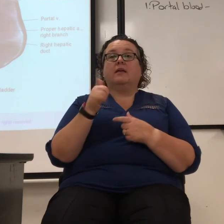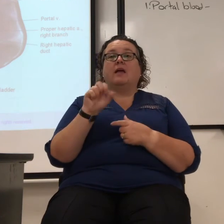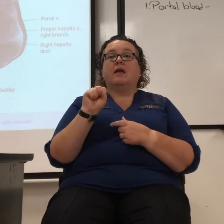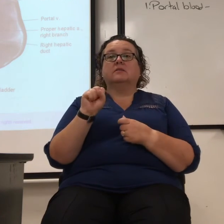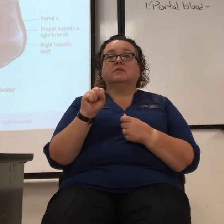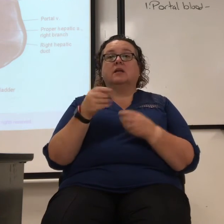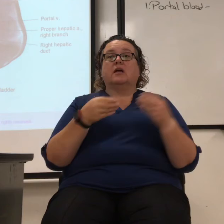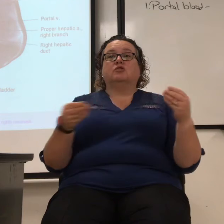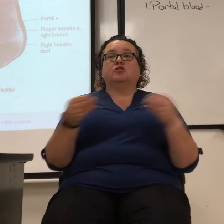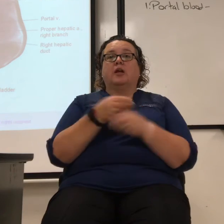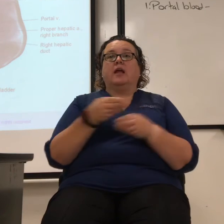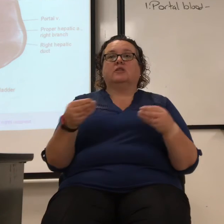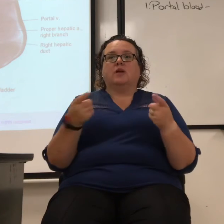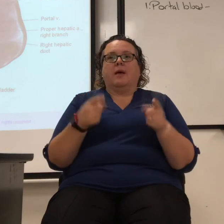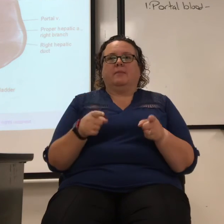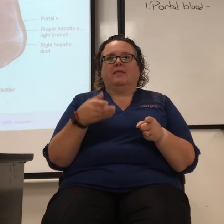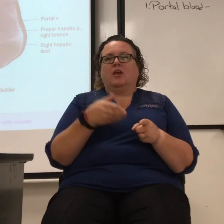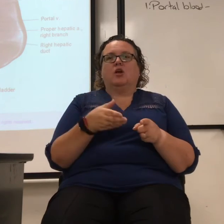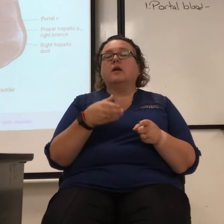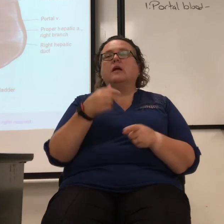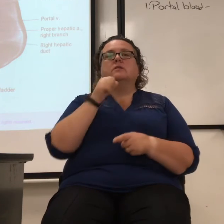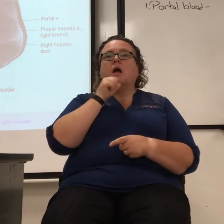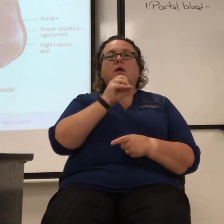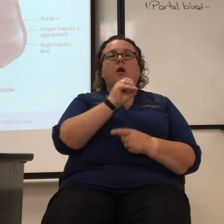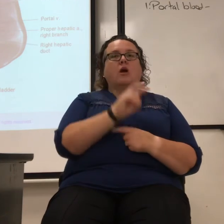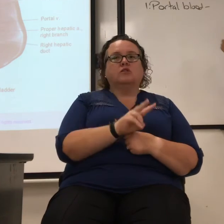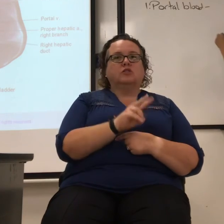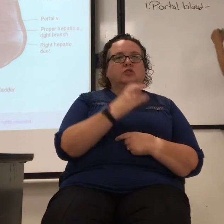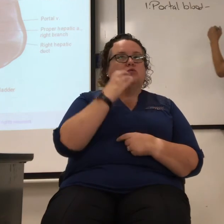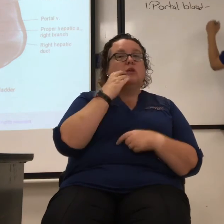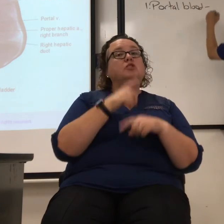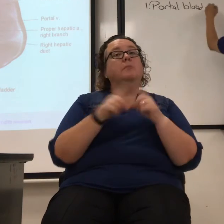okay? So it's not oxygen rich, but it's nutrient laden.